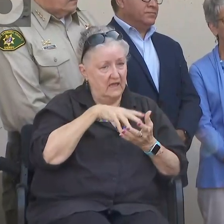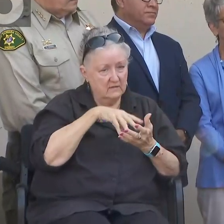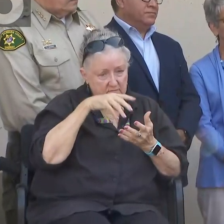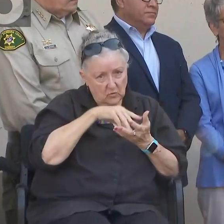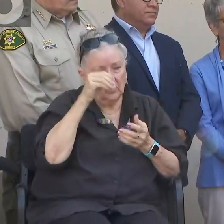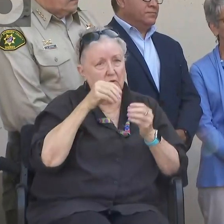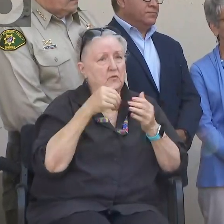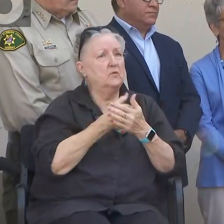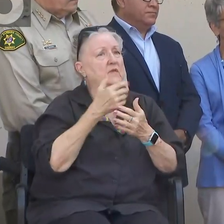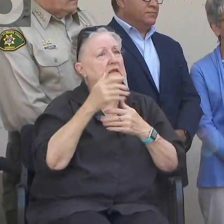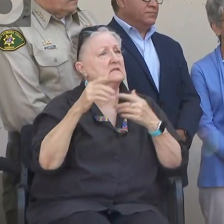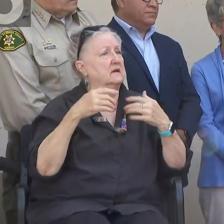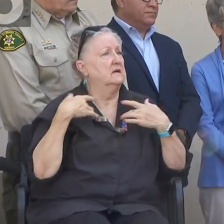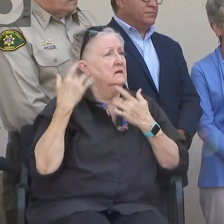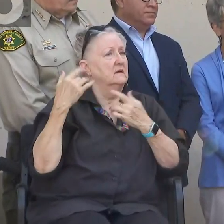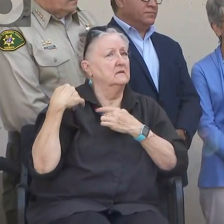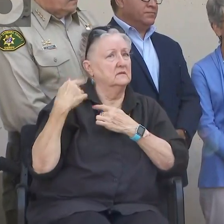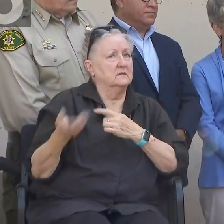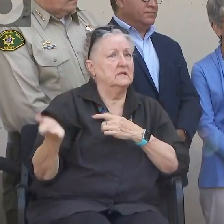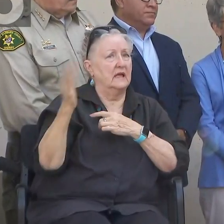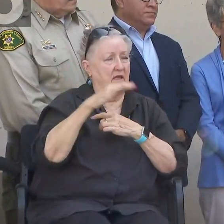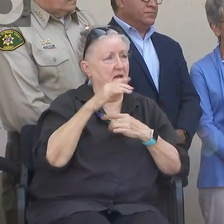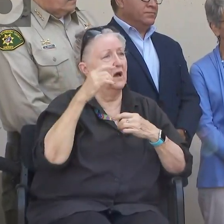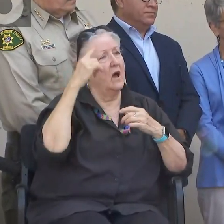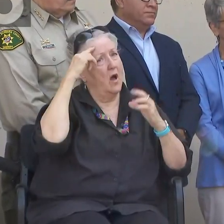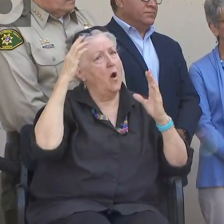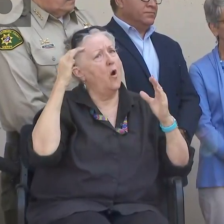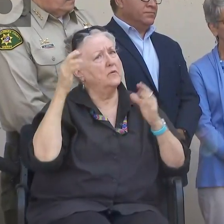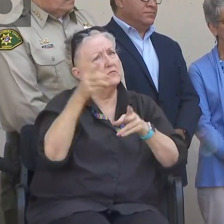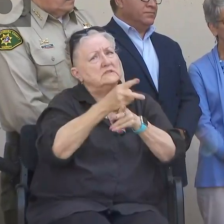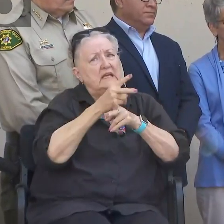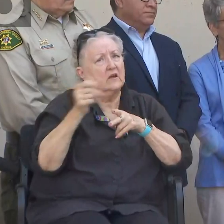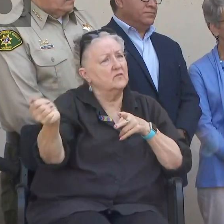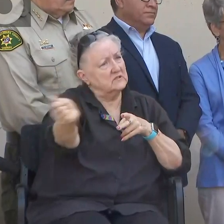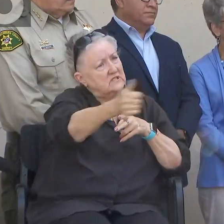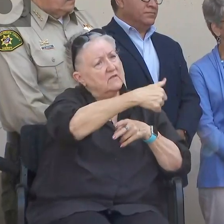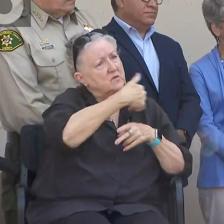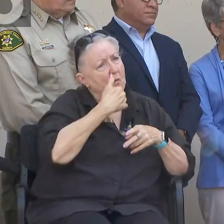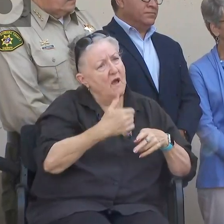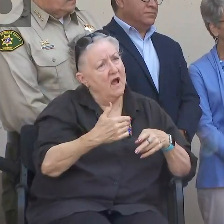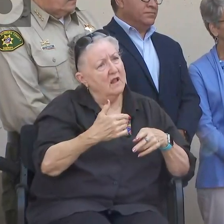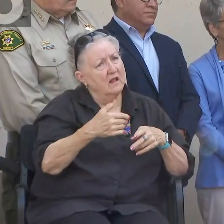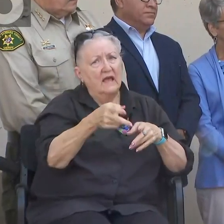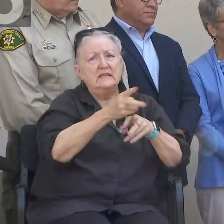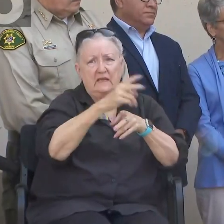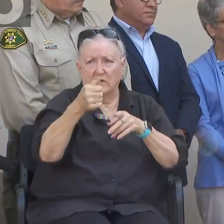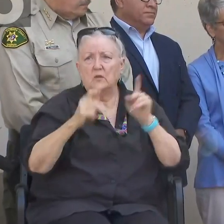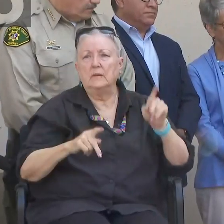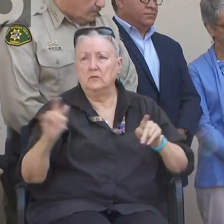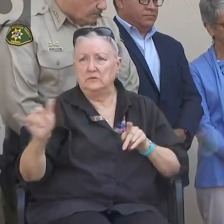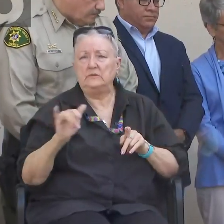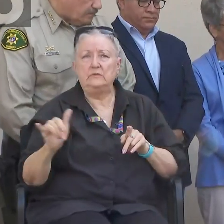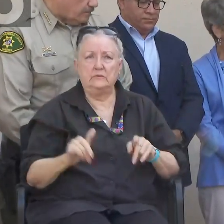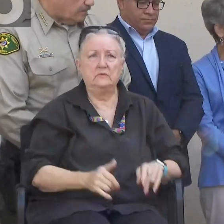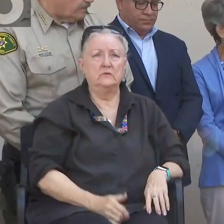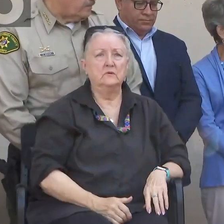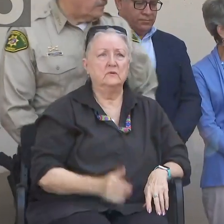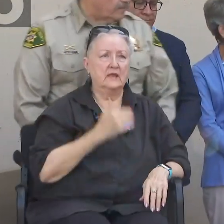progress. Hope that you will take care of yourself well and take care of others. Thank you.